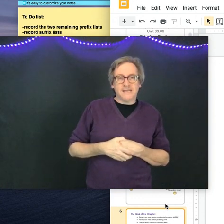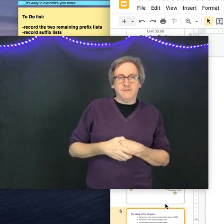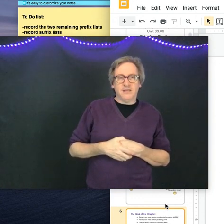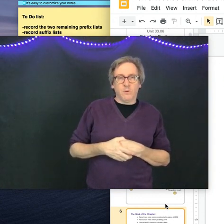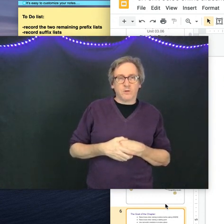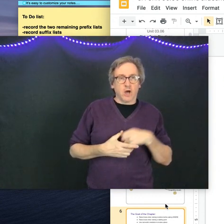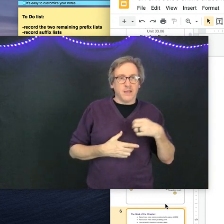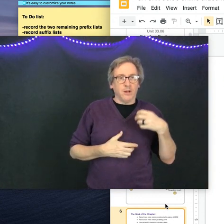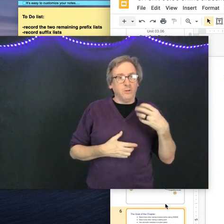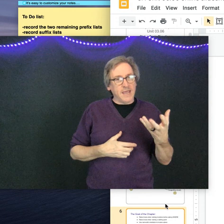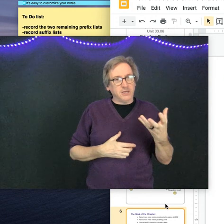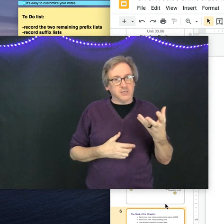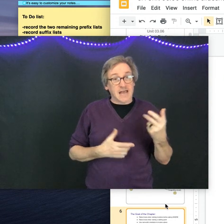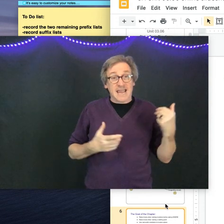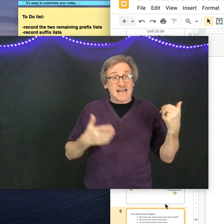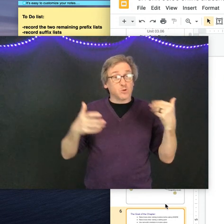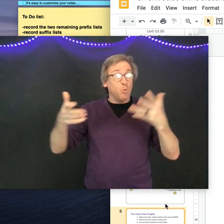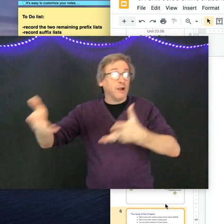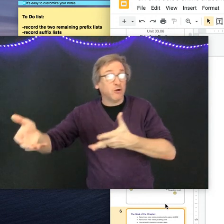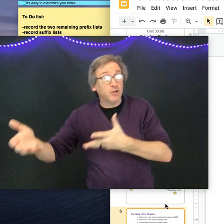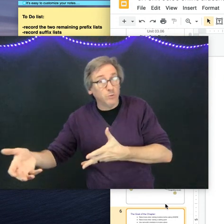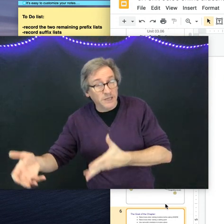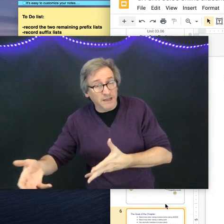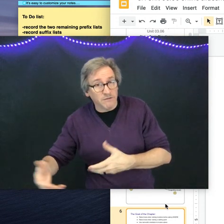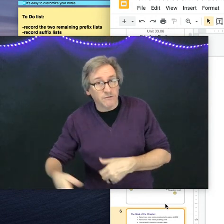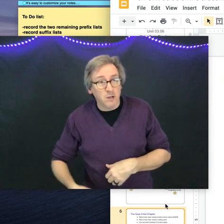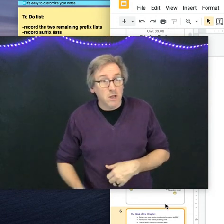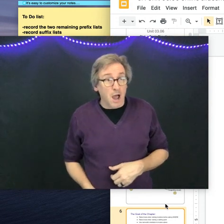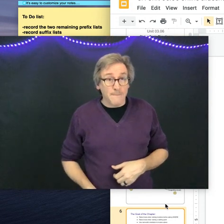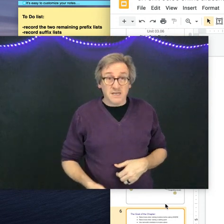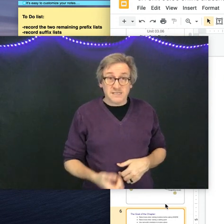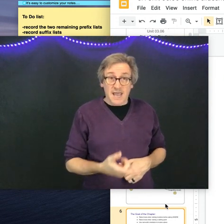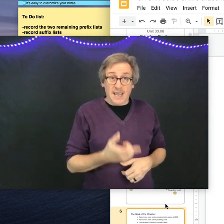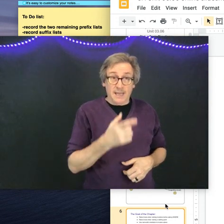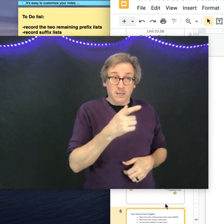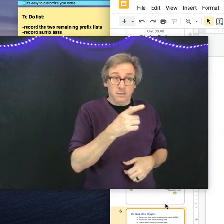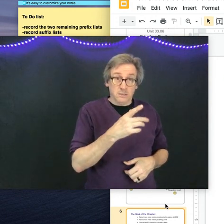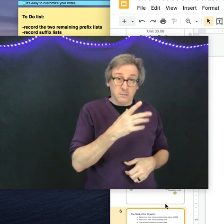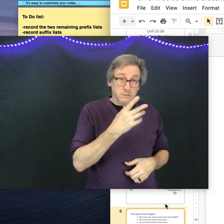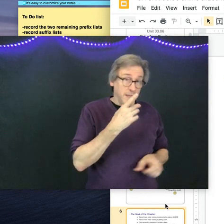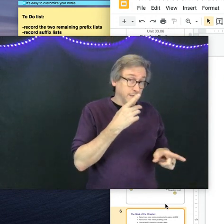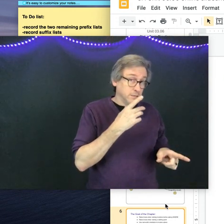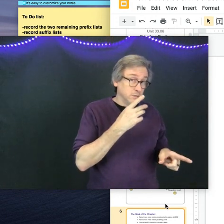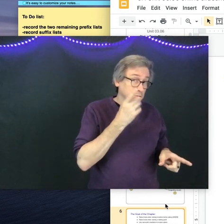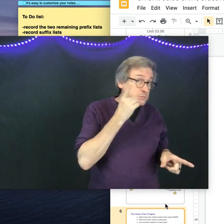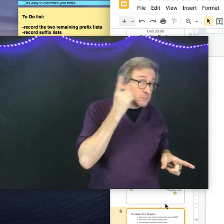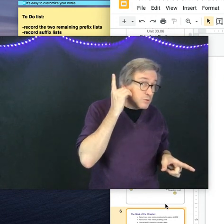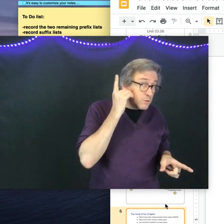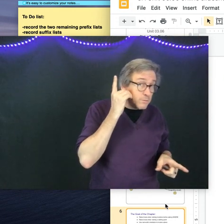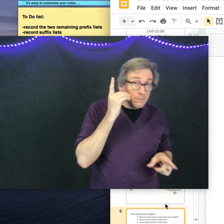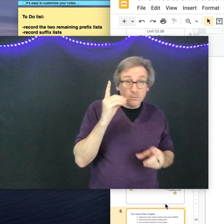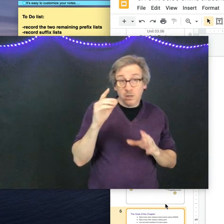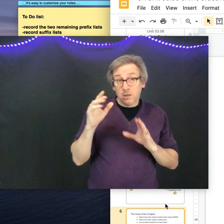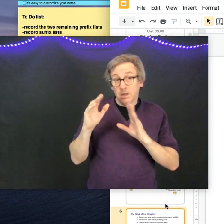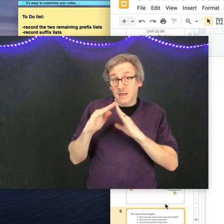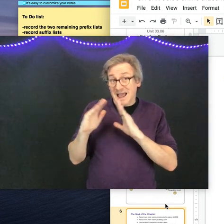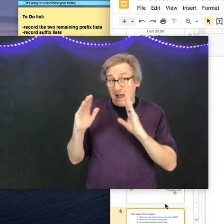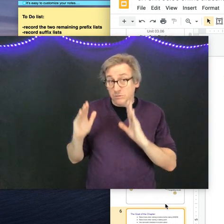do the same thing when we're talking about locations. I ask where you live. I'm going to say, like,